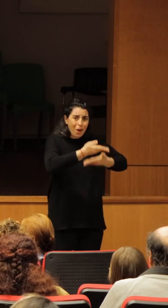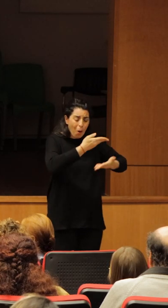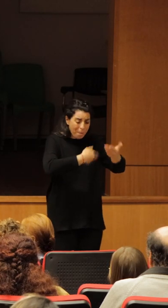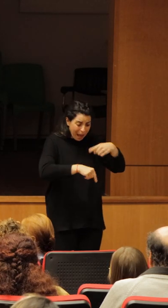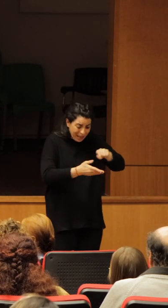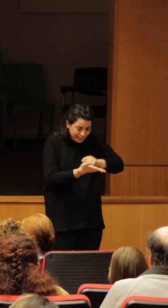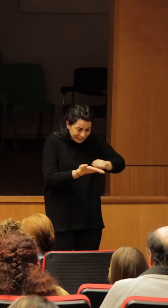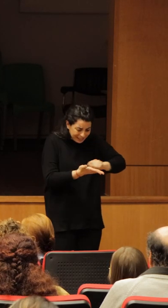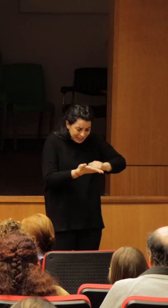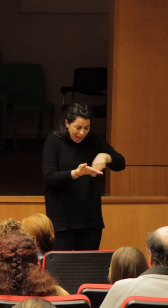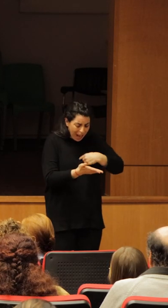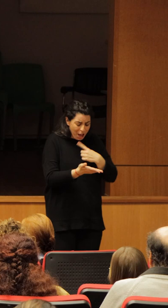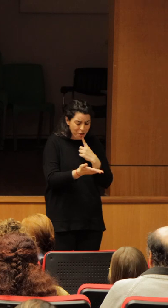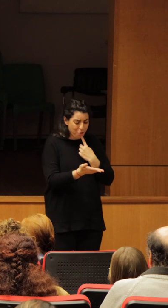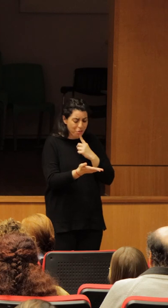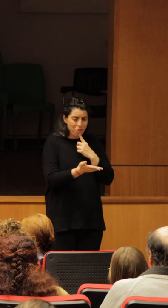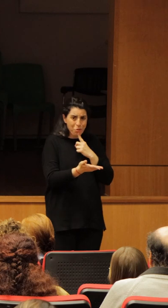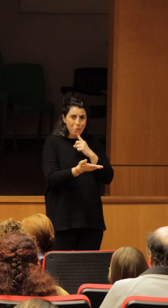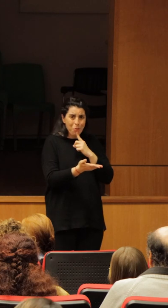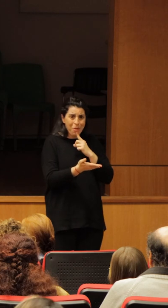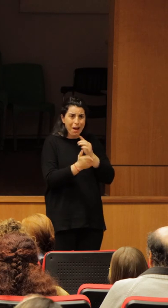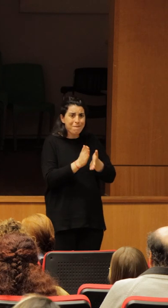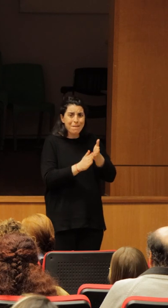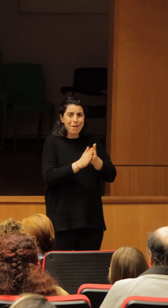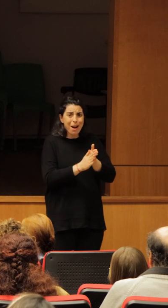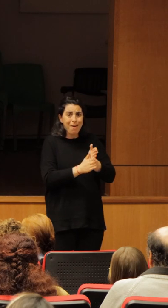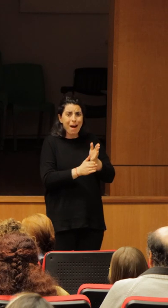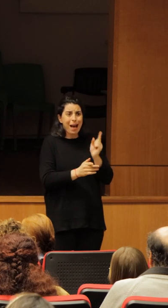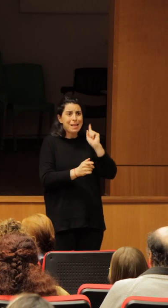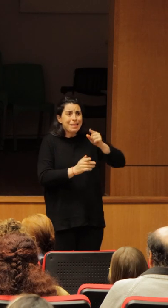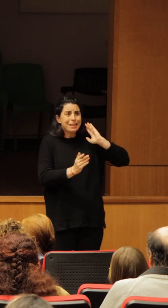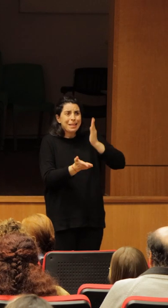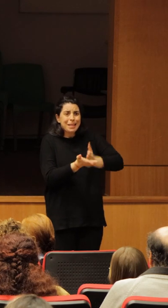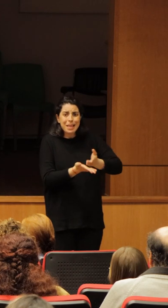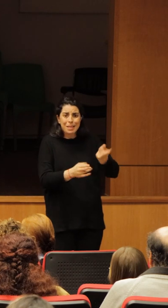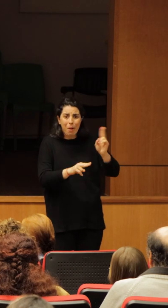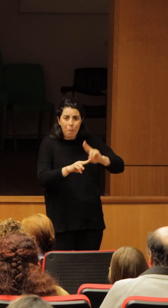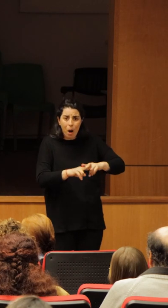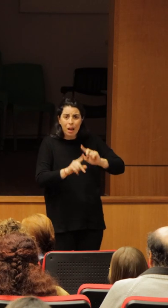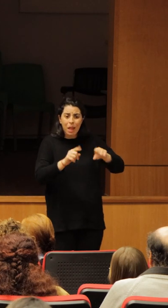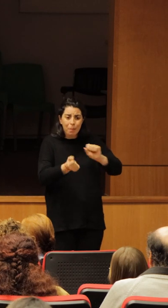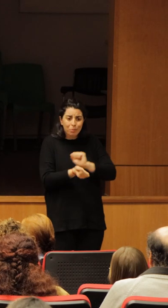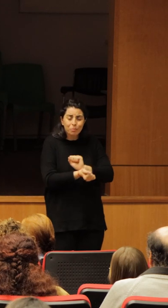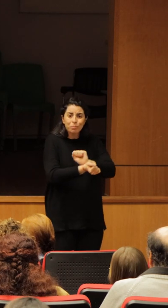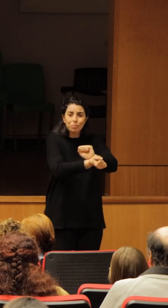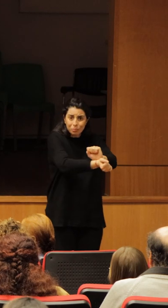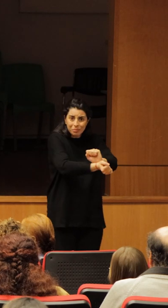en todos los lugares sobre sentencias de muertes y arrestos.